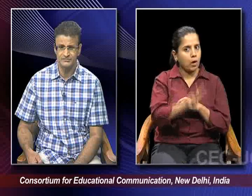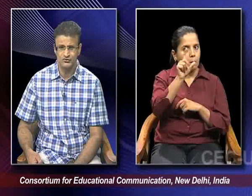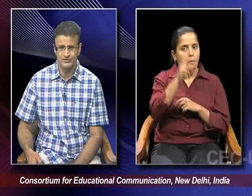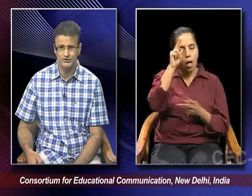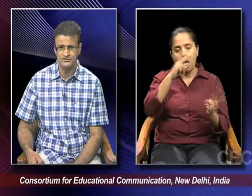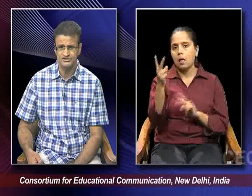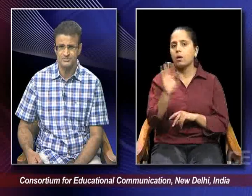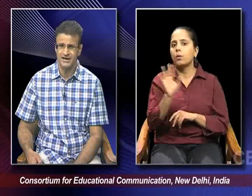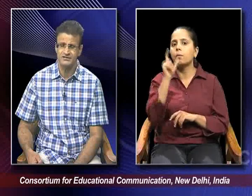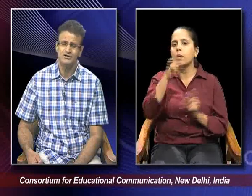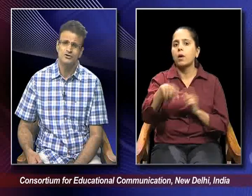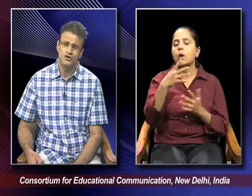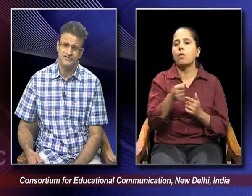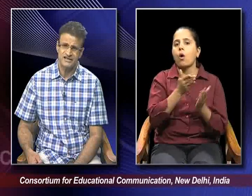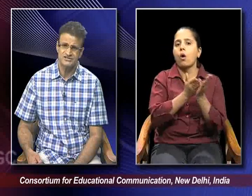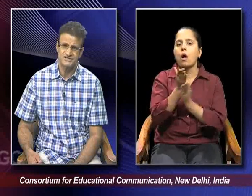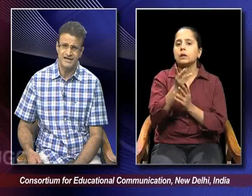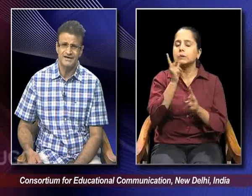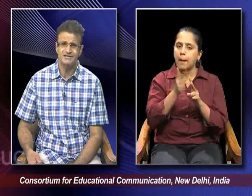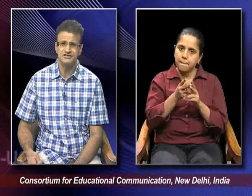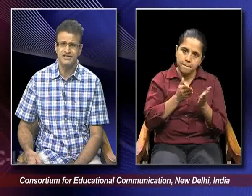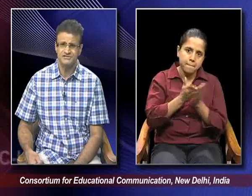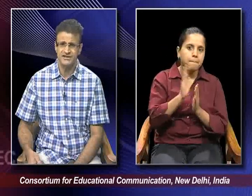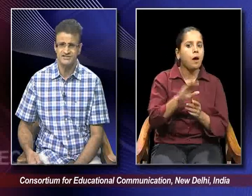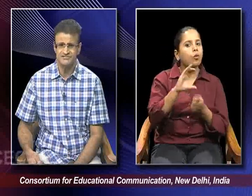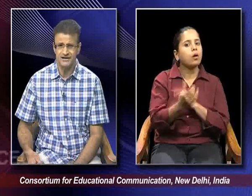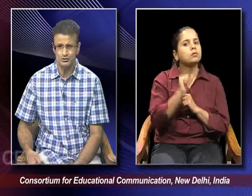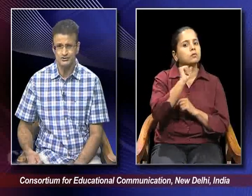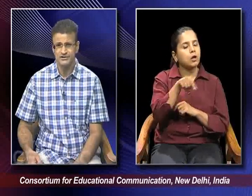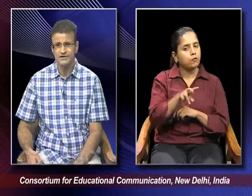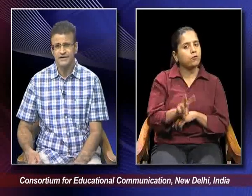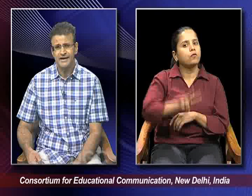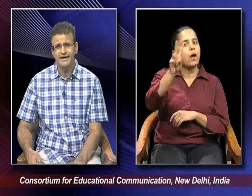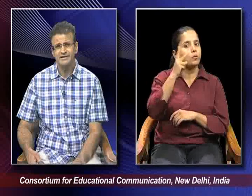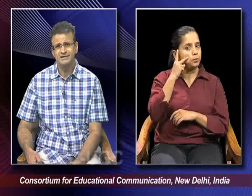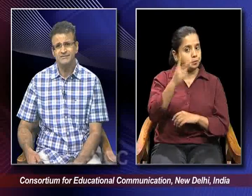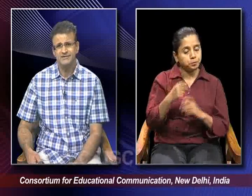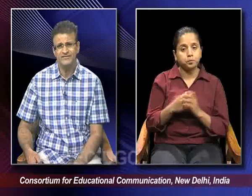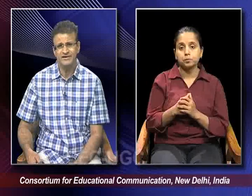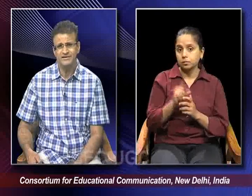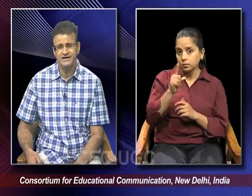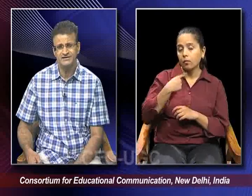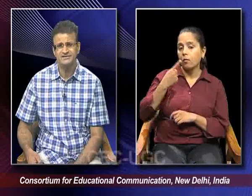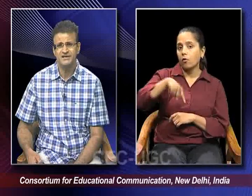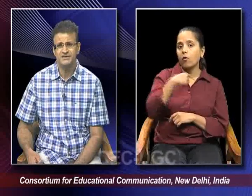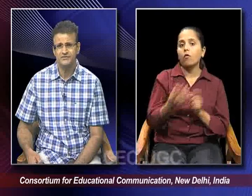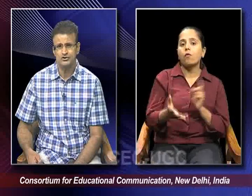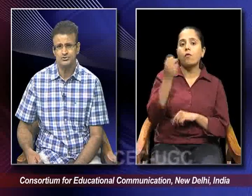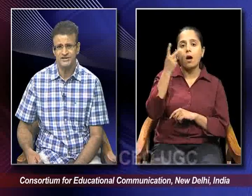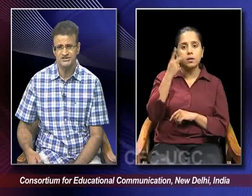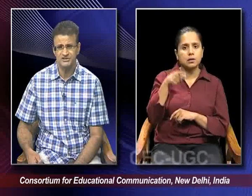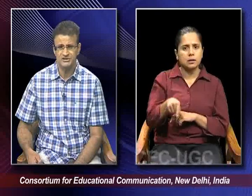their movement towards the path of the nationalist ideals as well as the values. And we find that this kind of